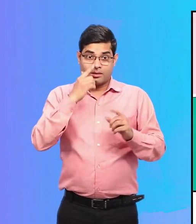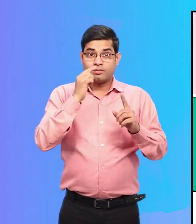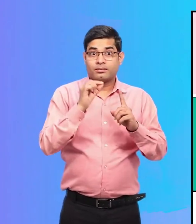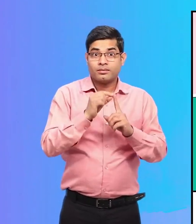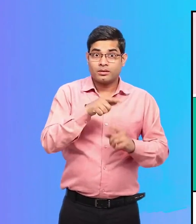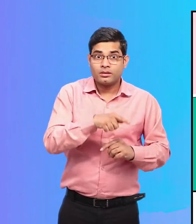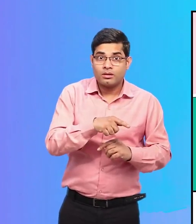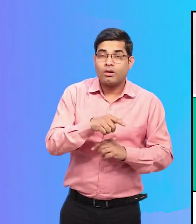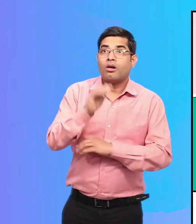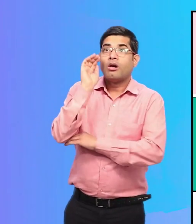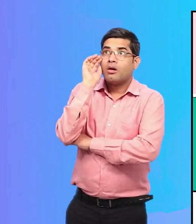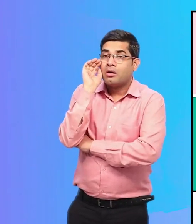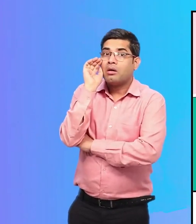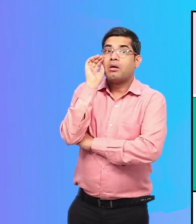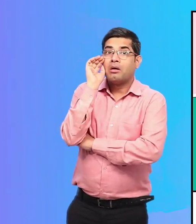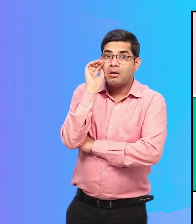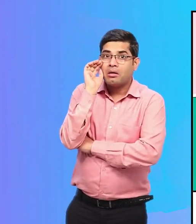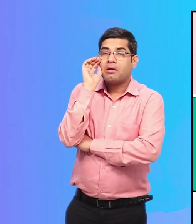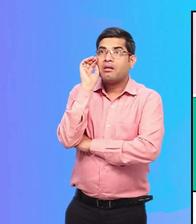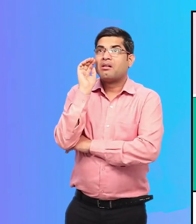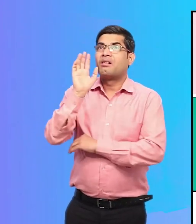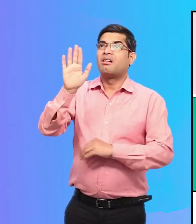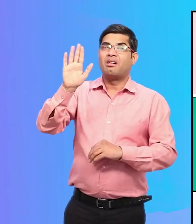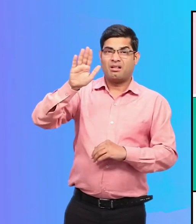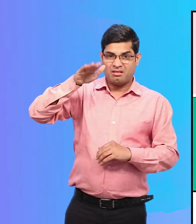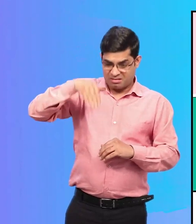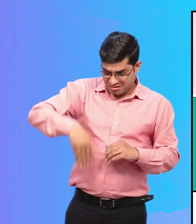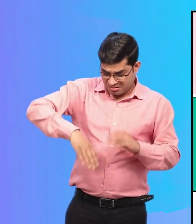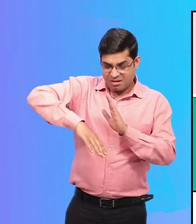Priya now seems worried about her broken leg.